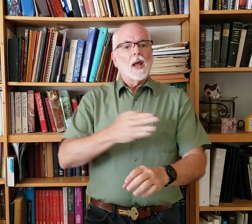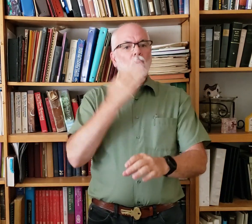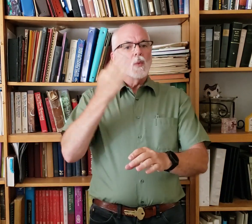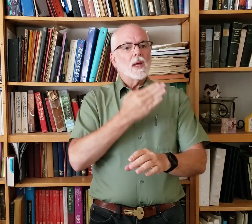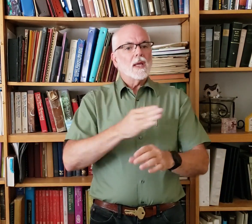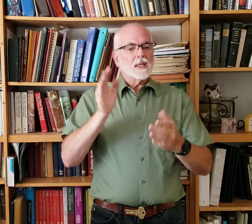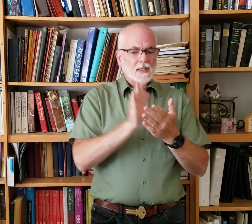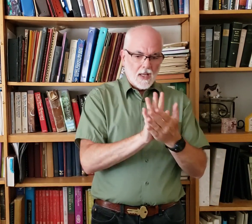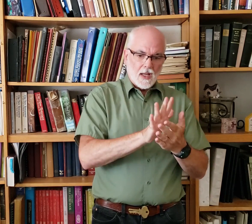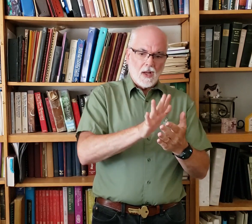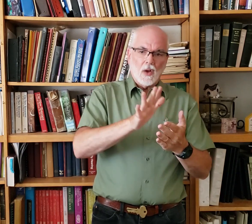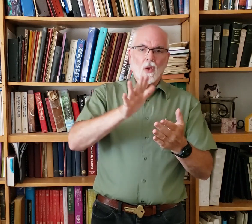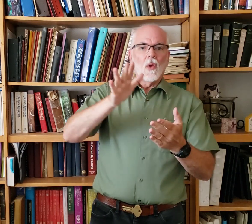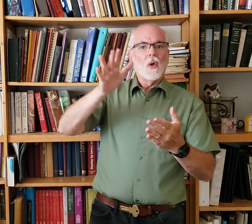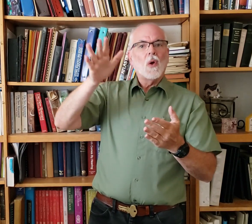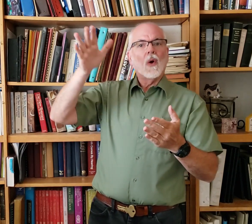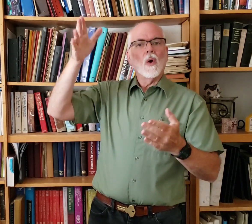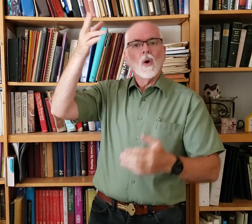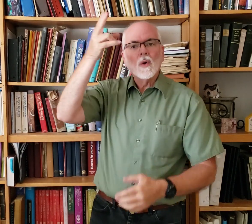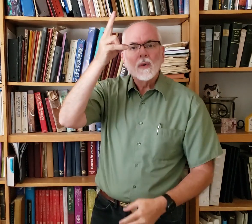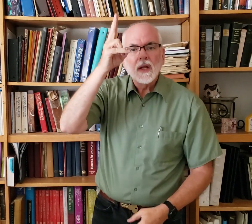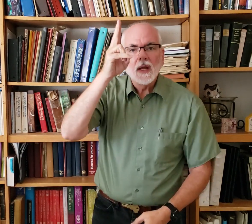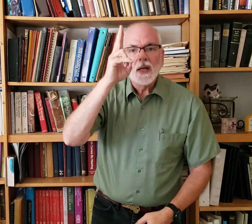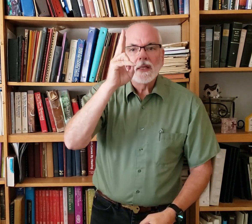And we sing glory,